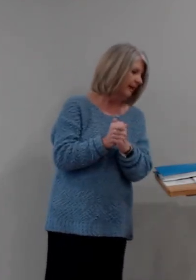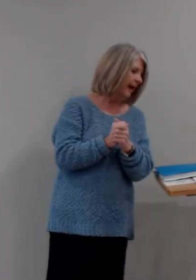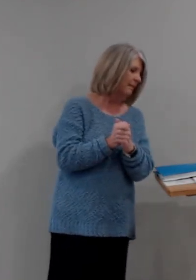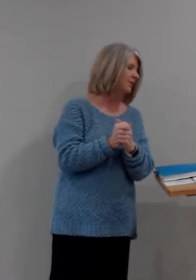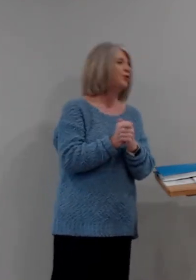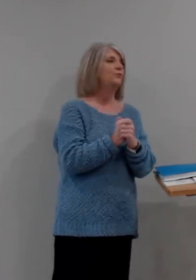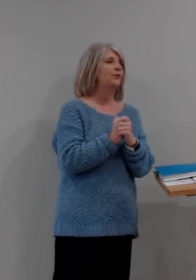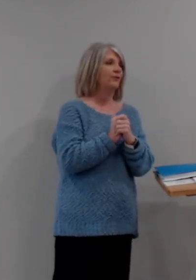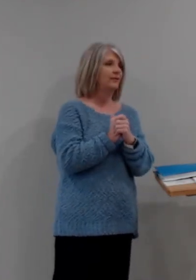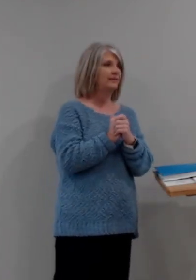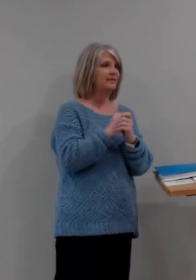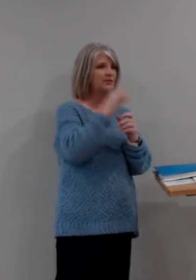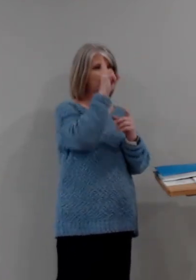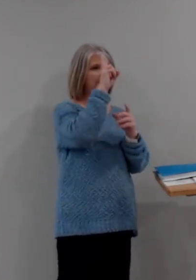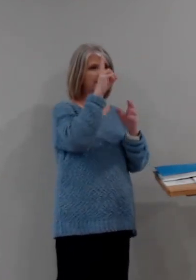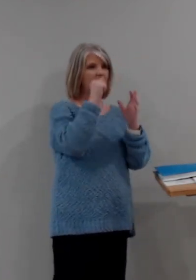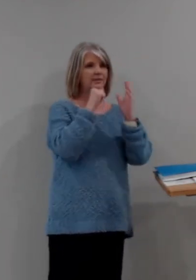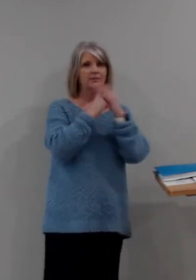Happy New Year. 2 ways to do this one.